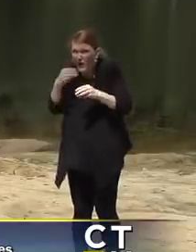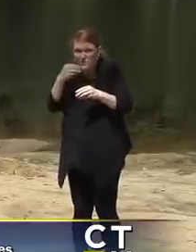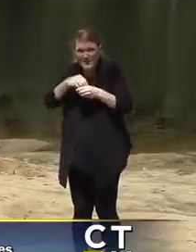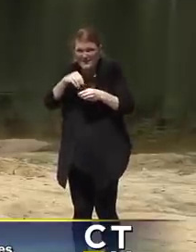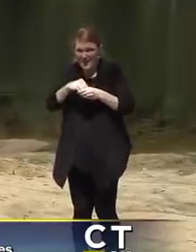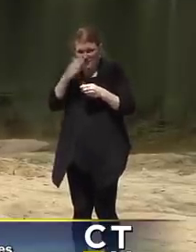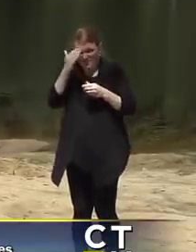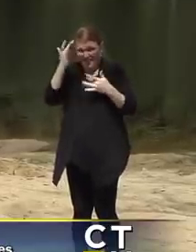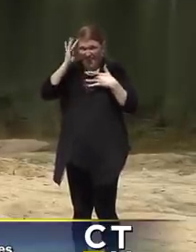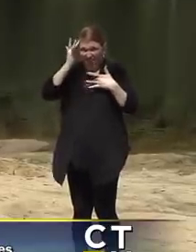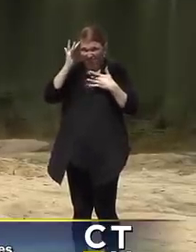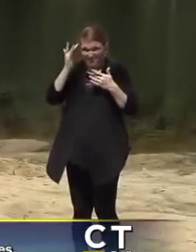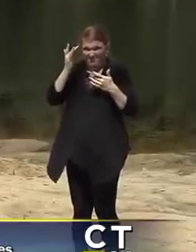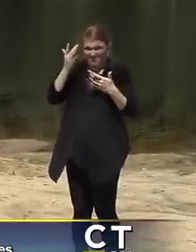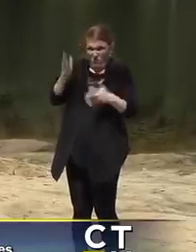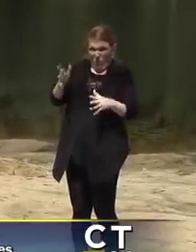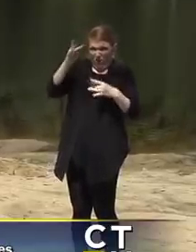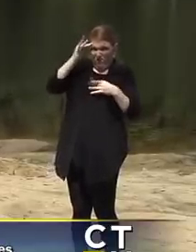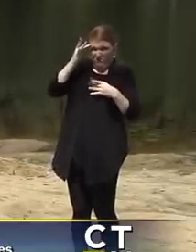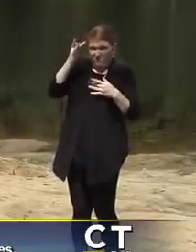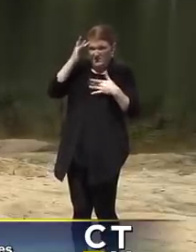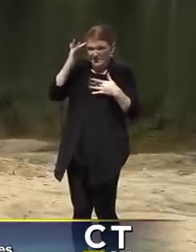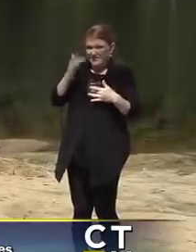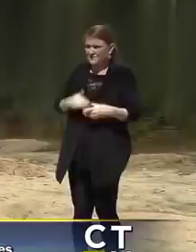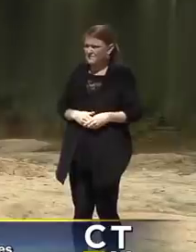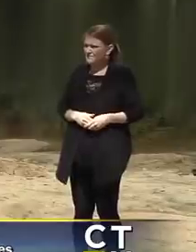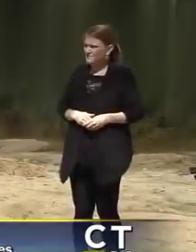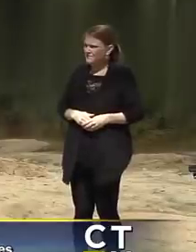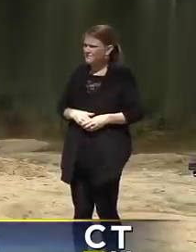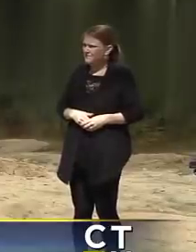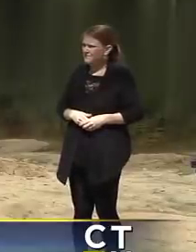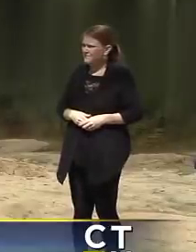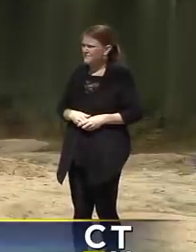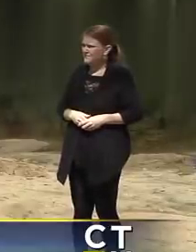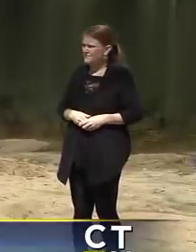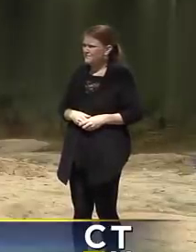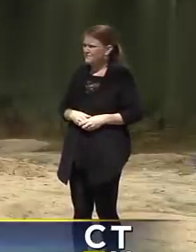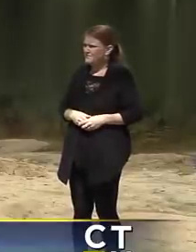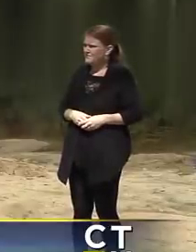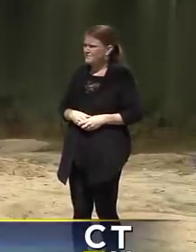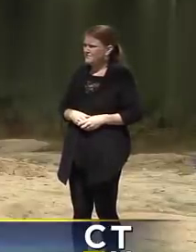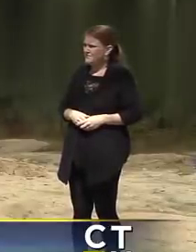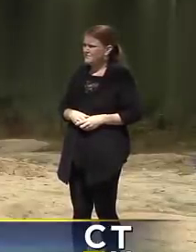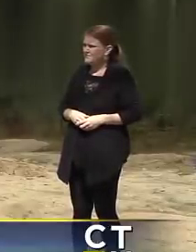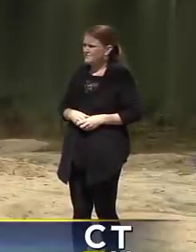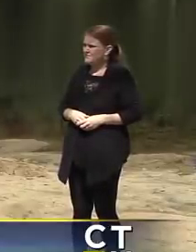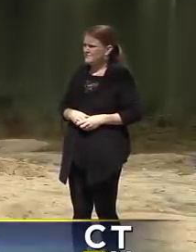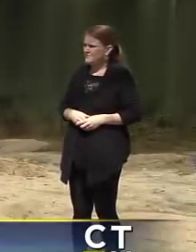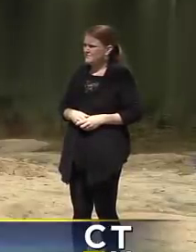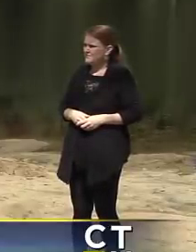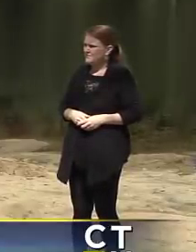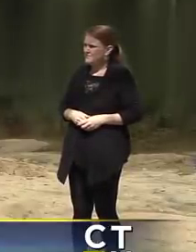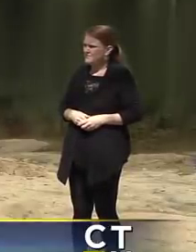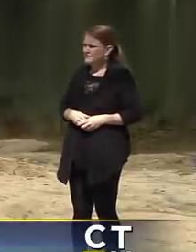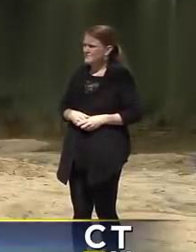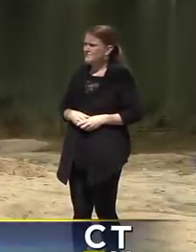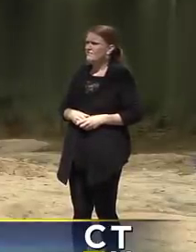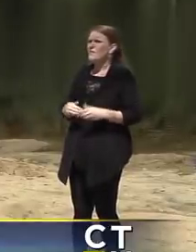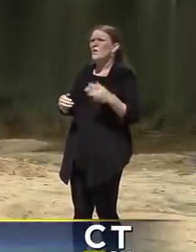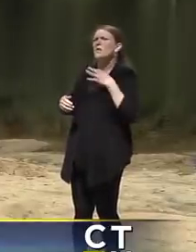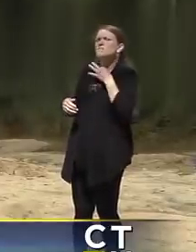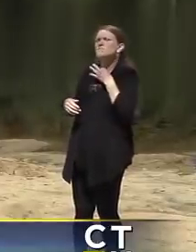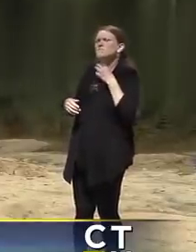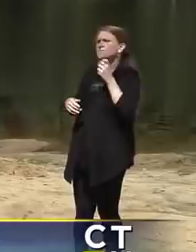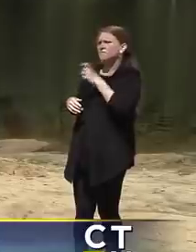the airline state trail here, and a lot of people aren't wearing masks. And so is the enforcement being ramped up as